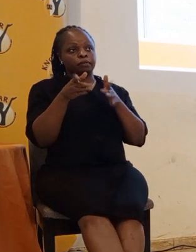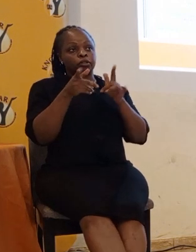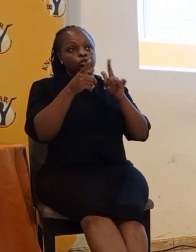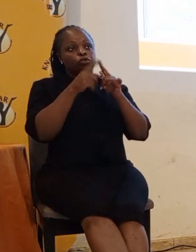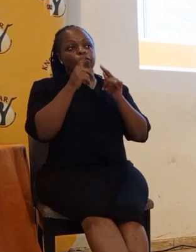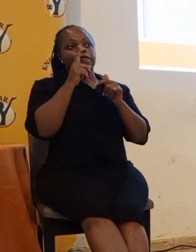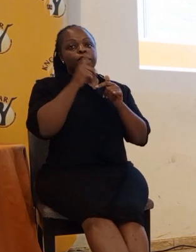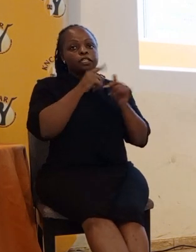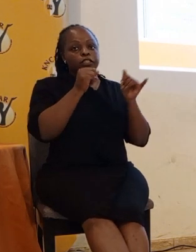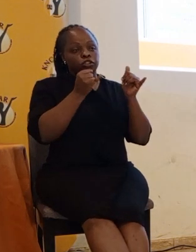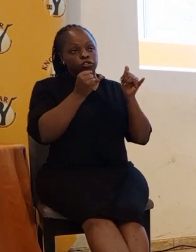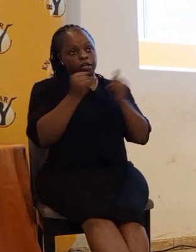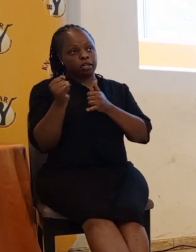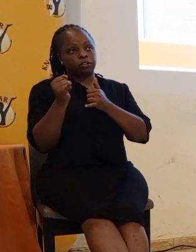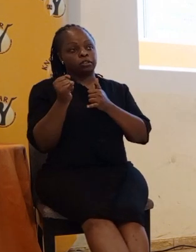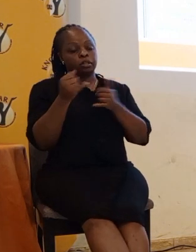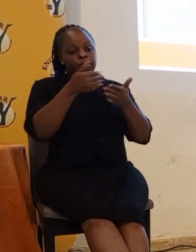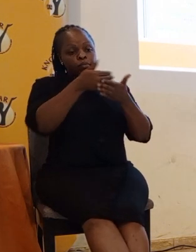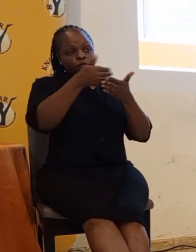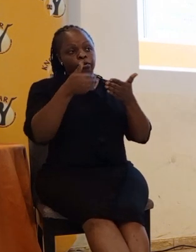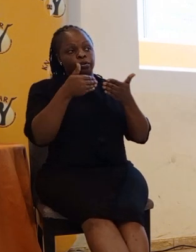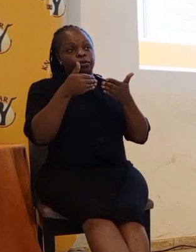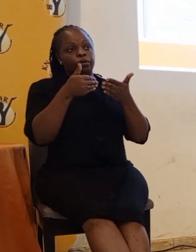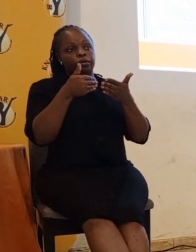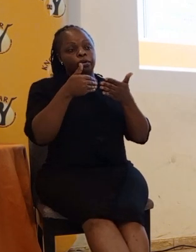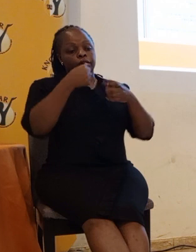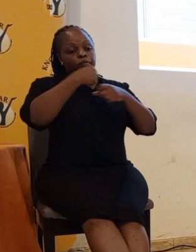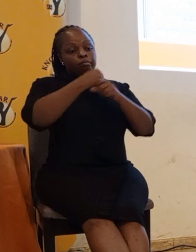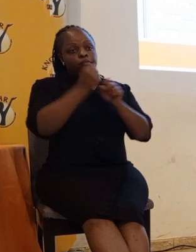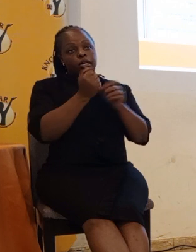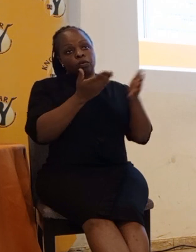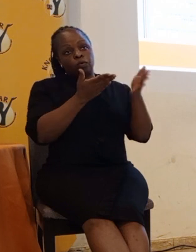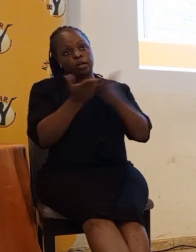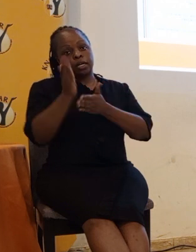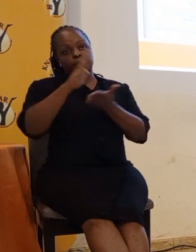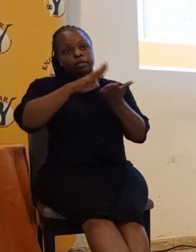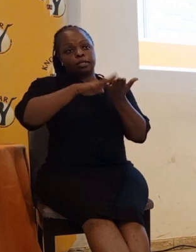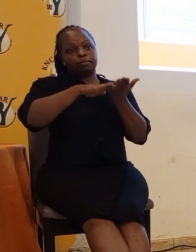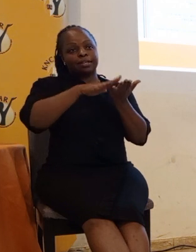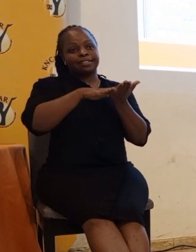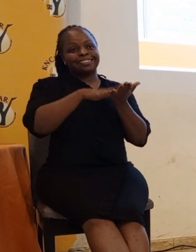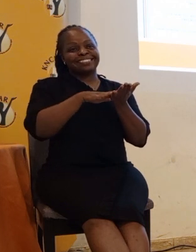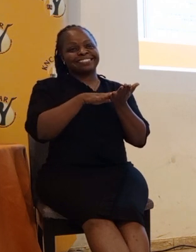complete the introductions before I make a welcoming remark.